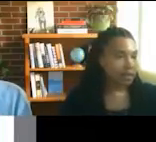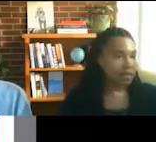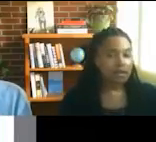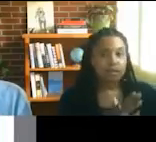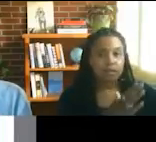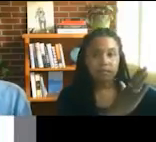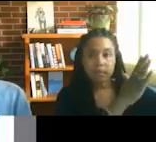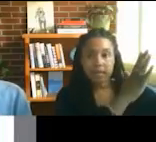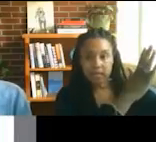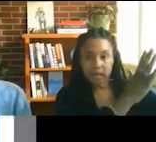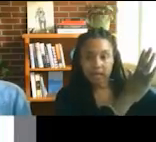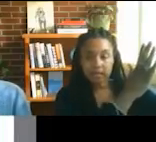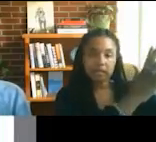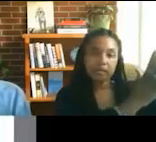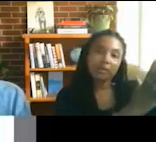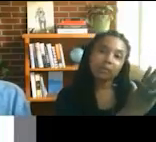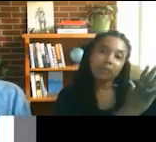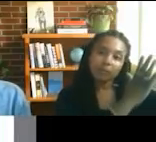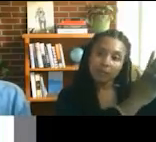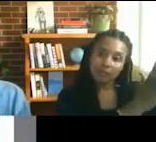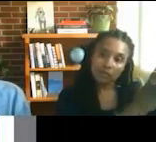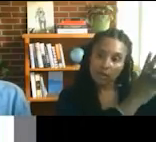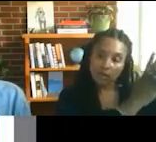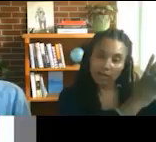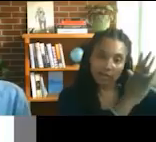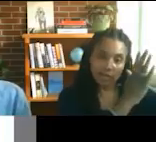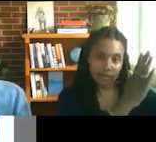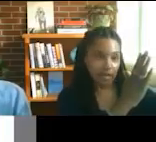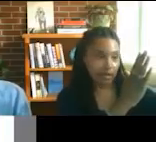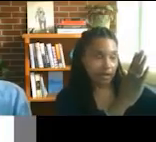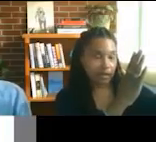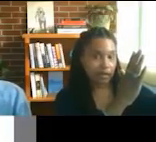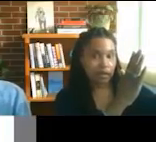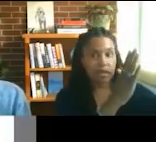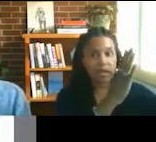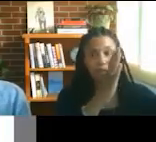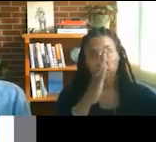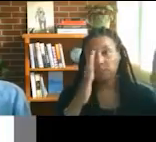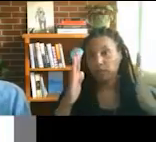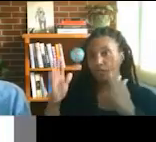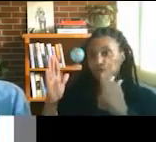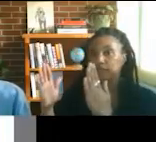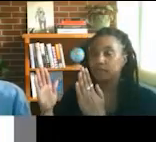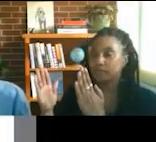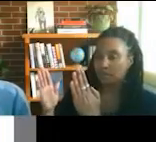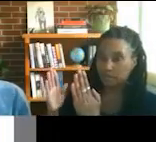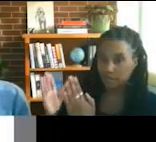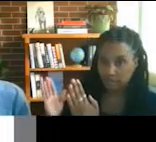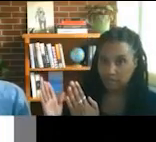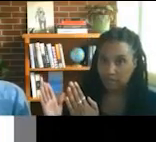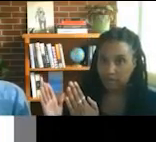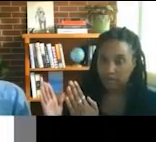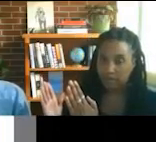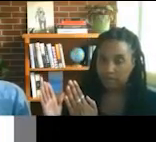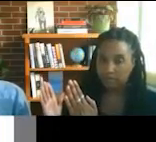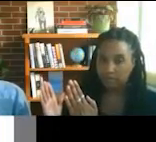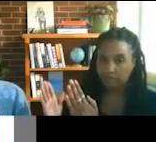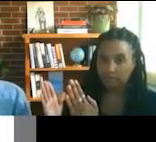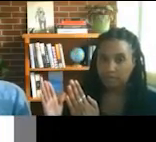side, my signs may start in this area and they might shift to this